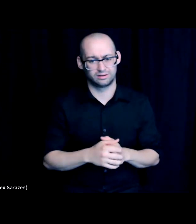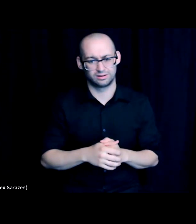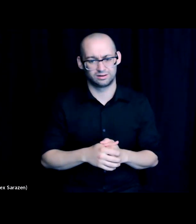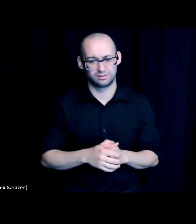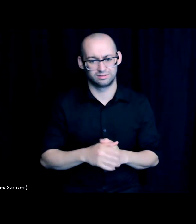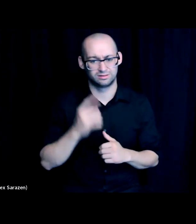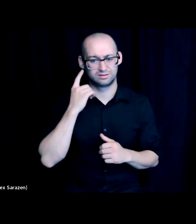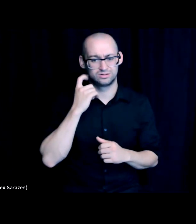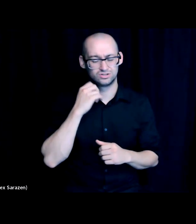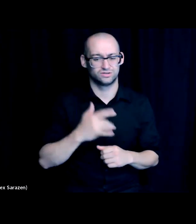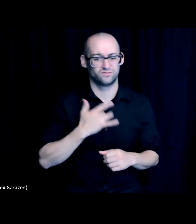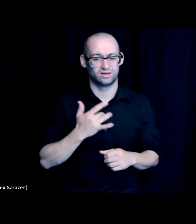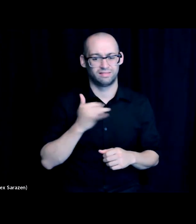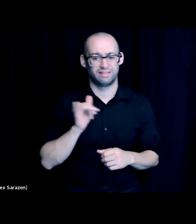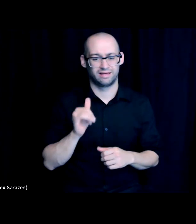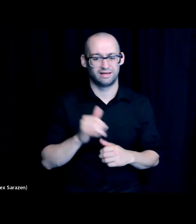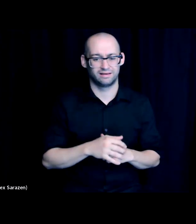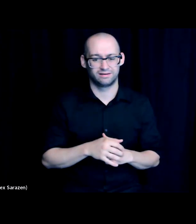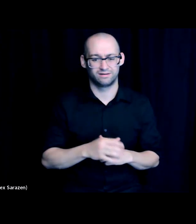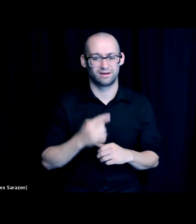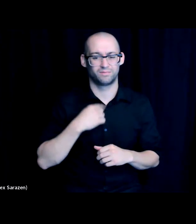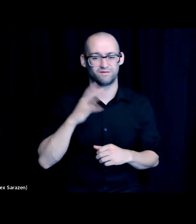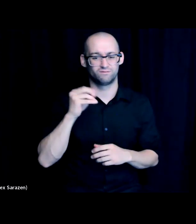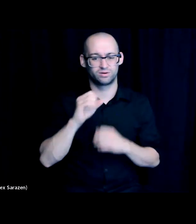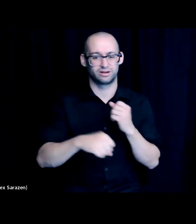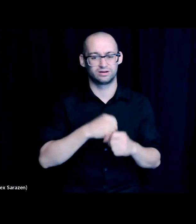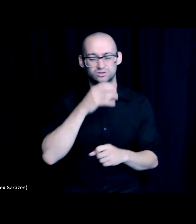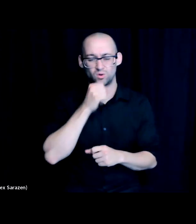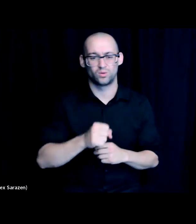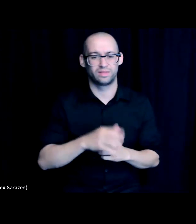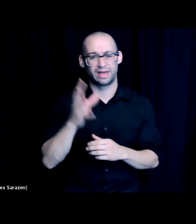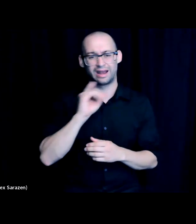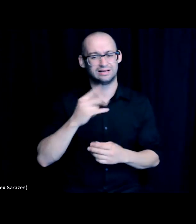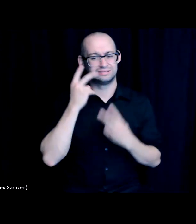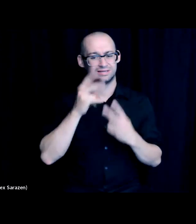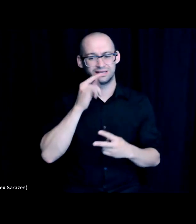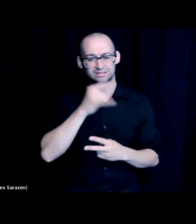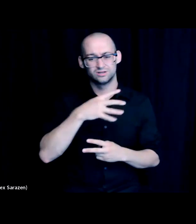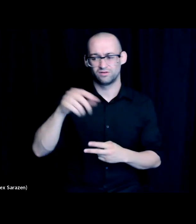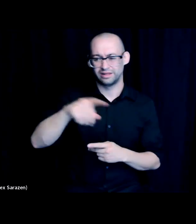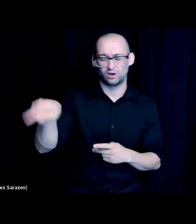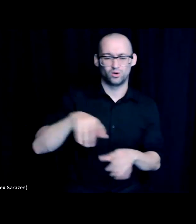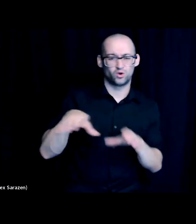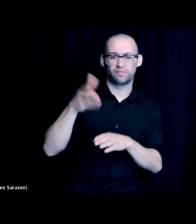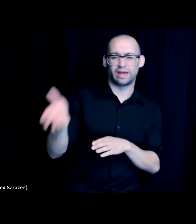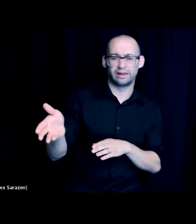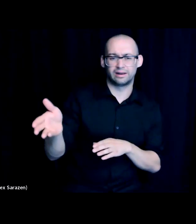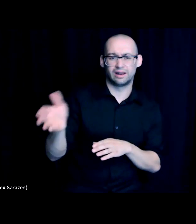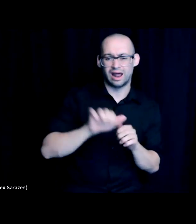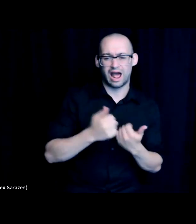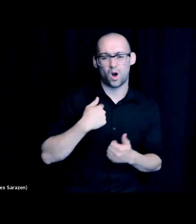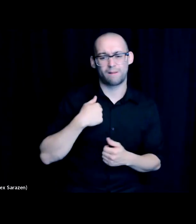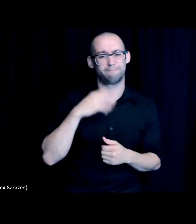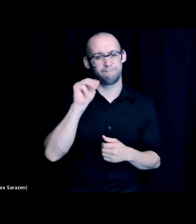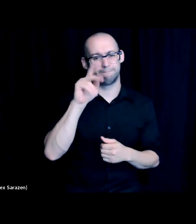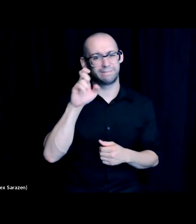just felt I'm 40 years old and I see kids over here doing it. And how am I ever going to make it